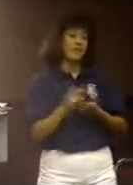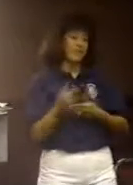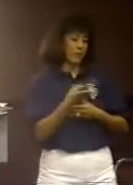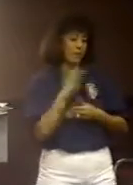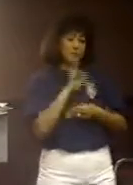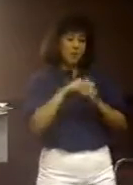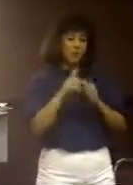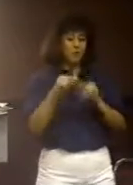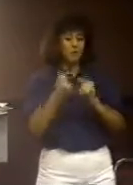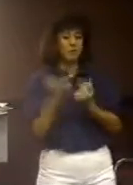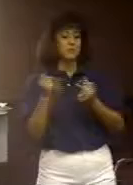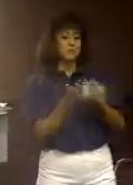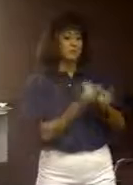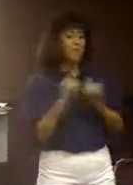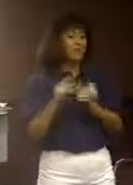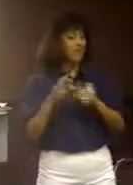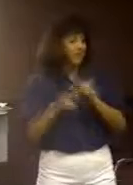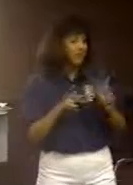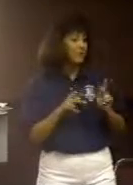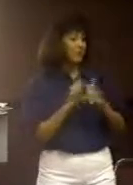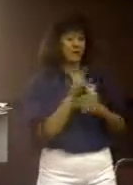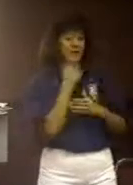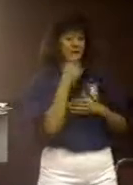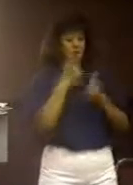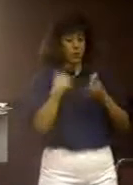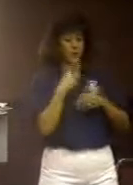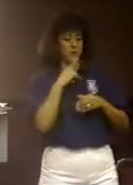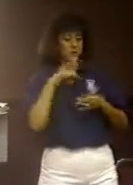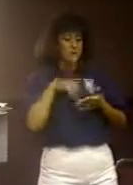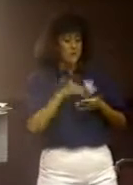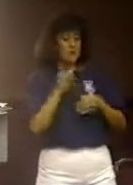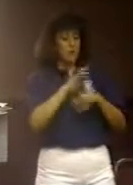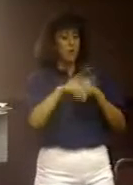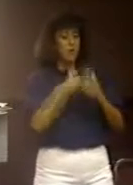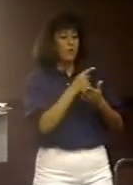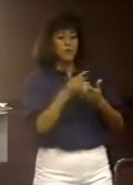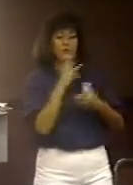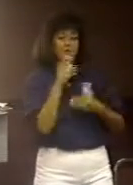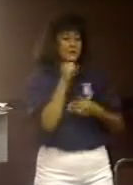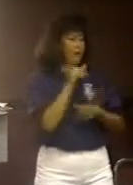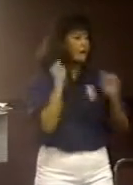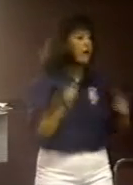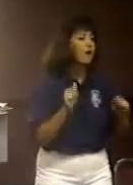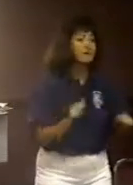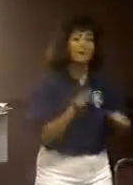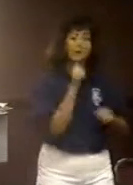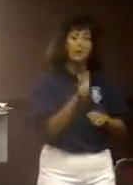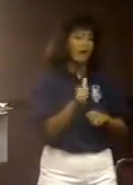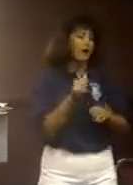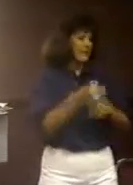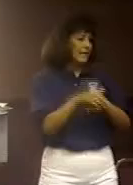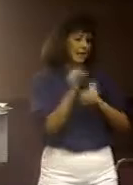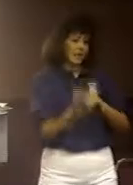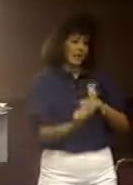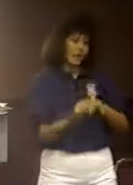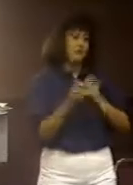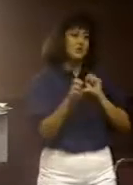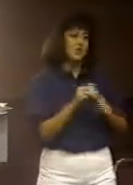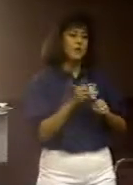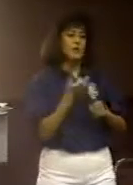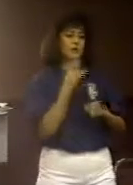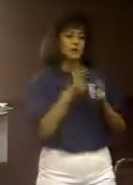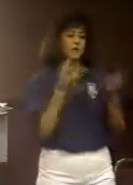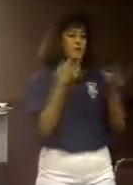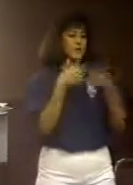was whole groups of people that said that what we've been studying all week was not possible. It just wasn't English. And there's a